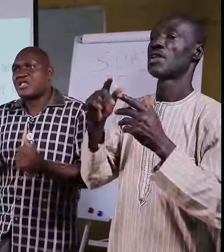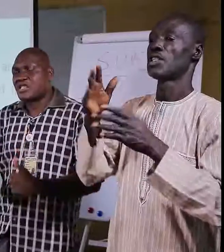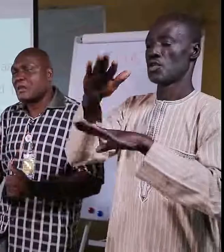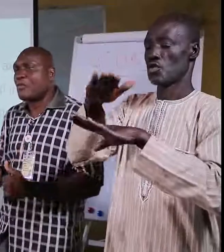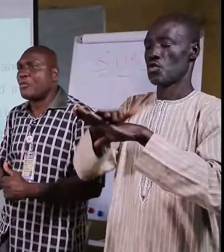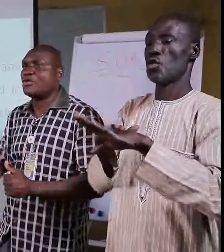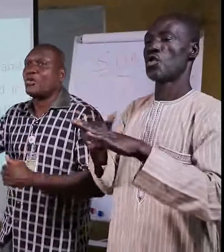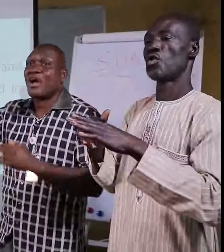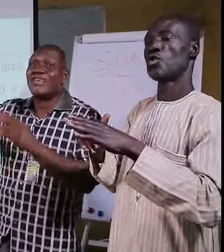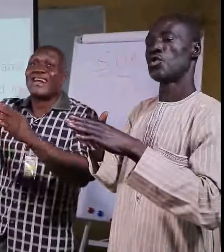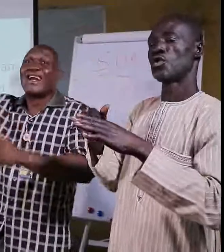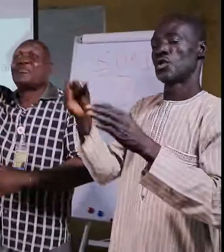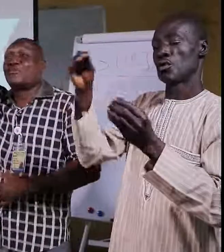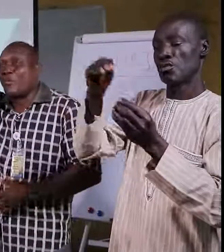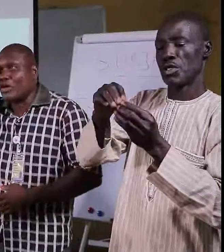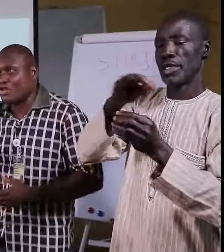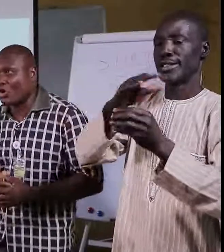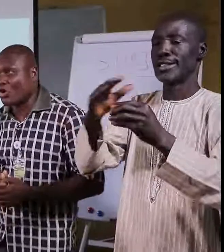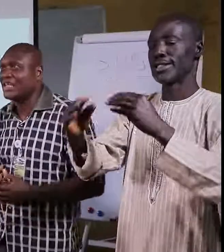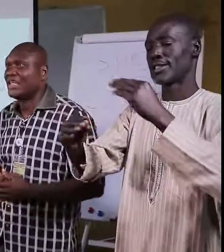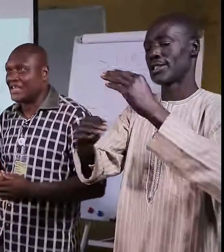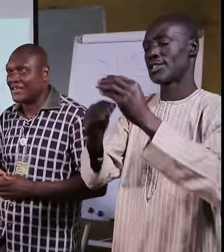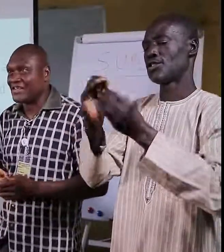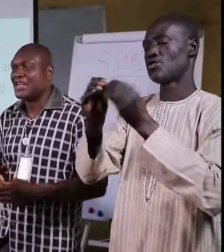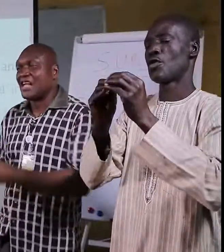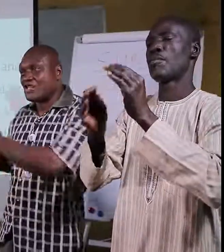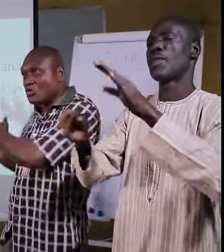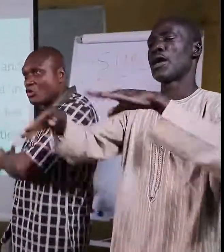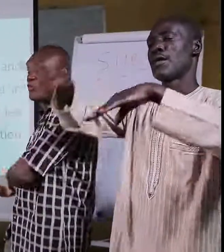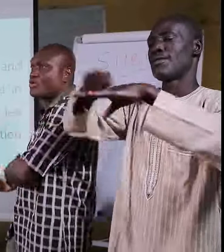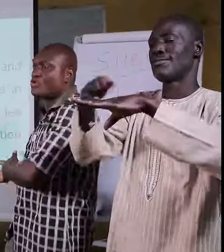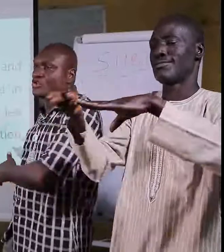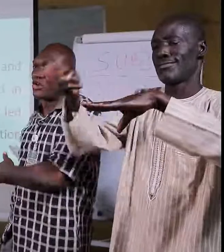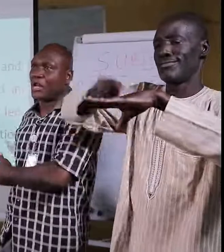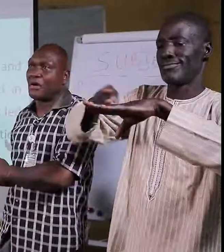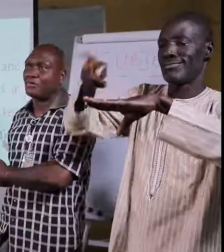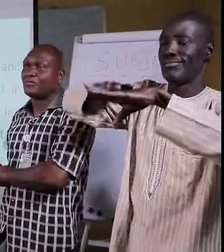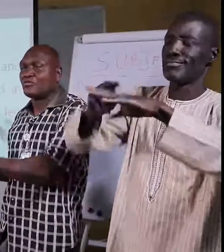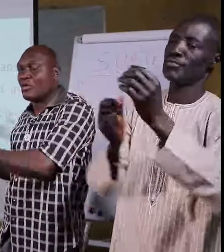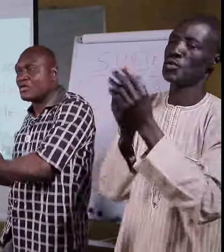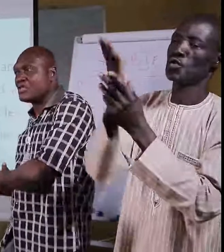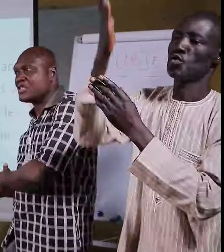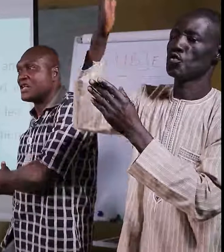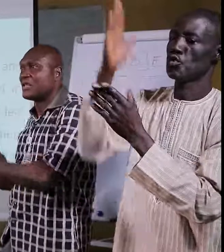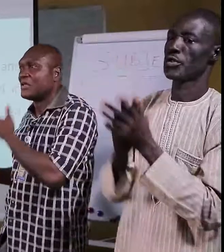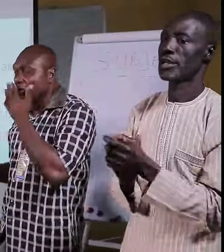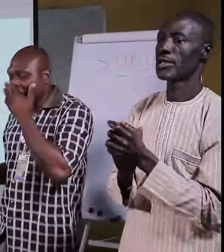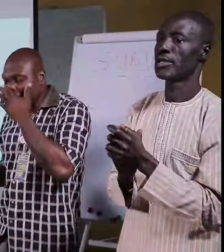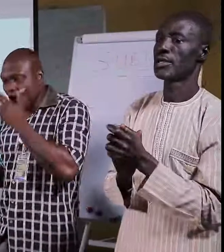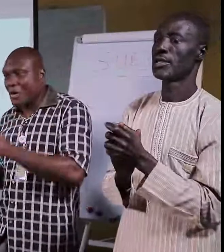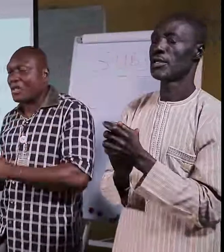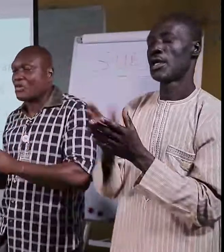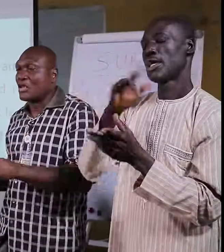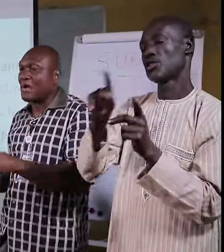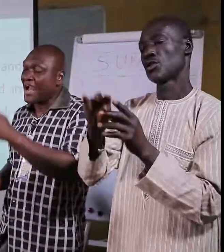of stable population, we have a rapid population increase. That is what number 2 is talking about. Number 2 says that